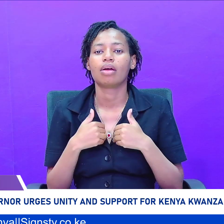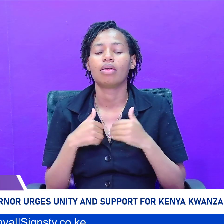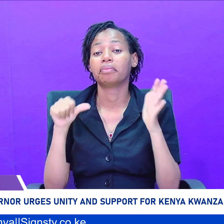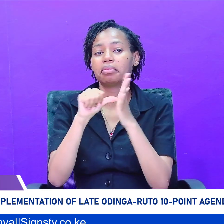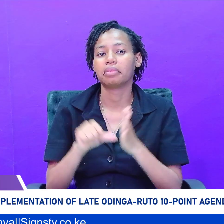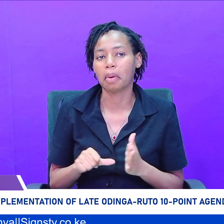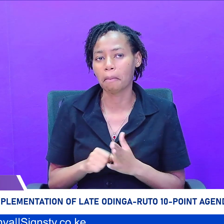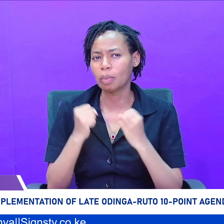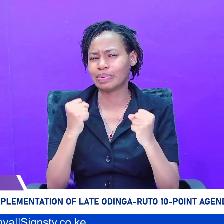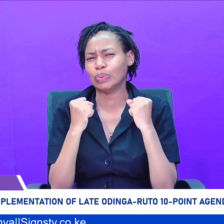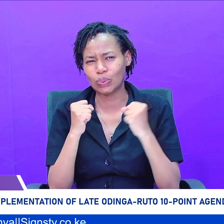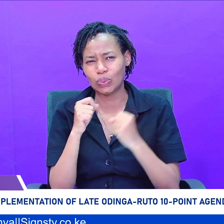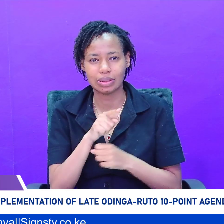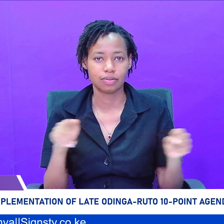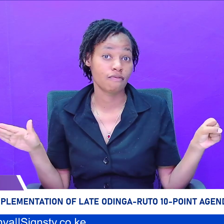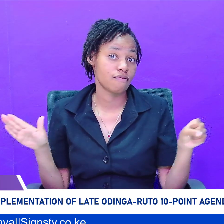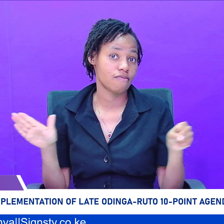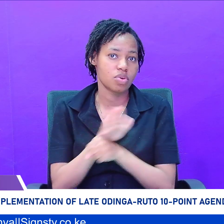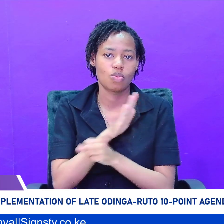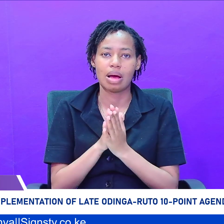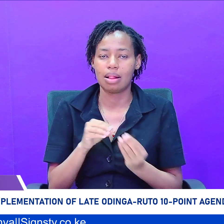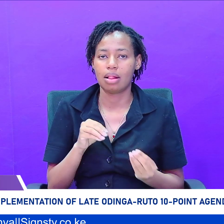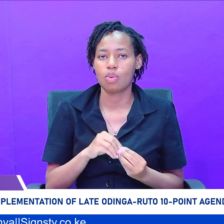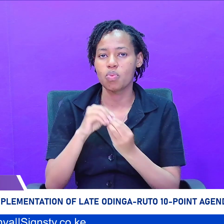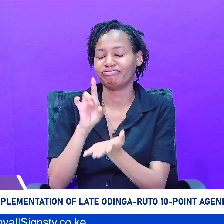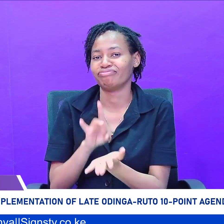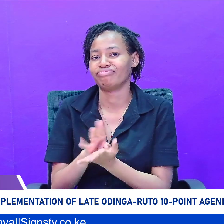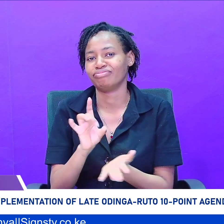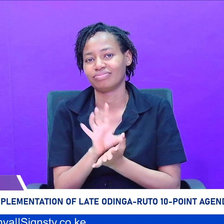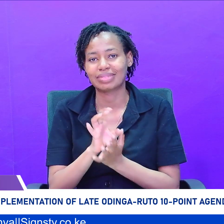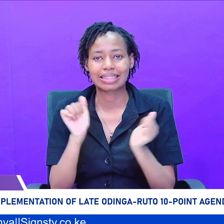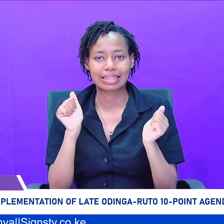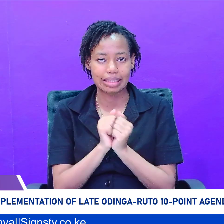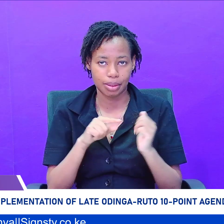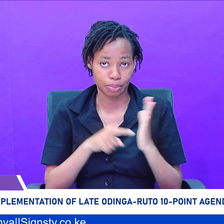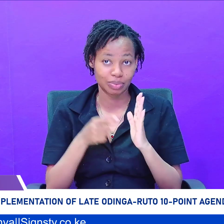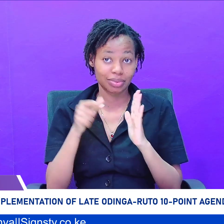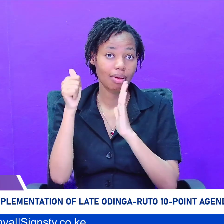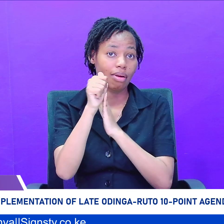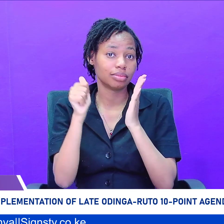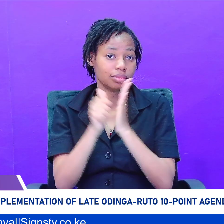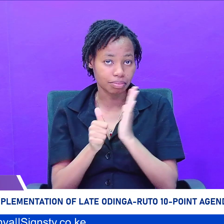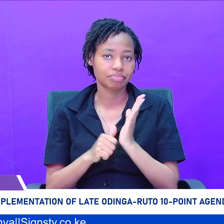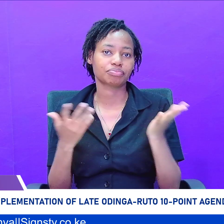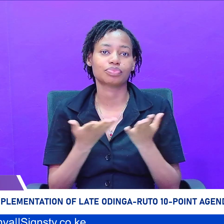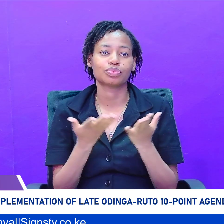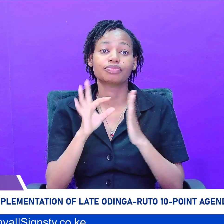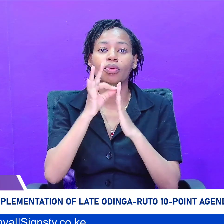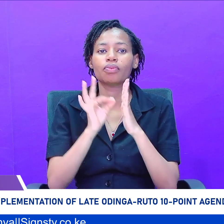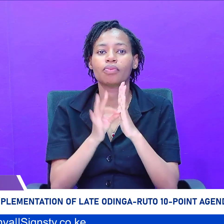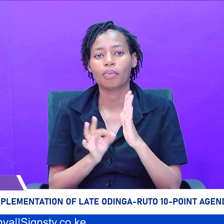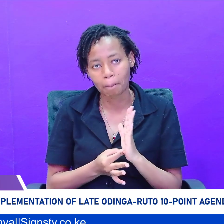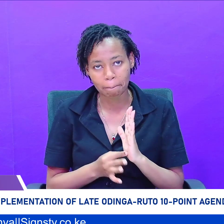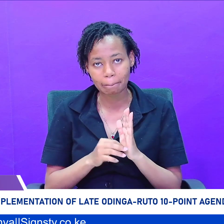leaders of the Orange Democratic Movement, ODM, has issued a strong demand for the full and